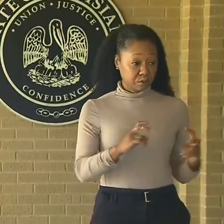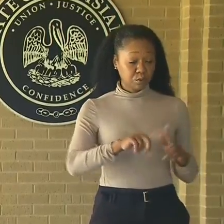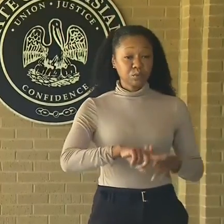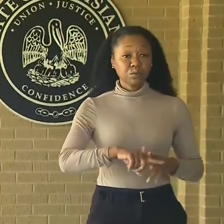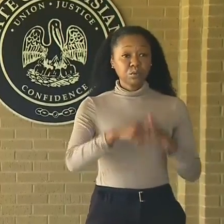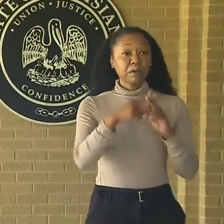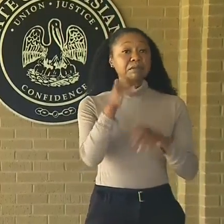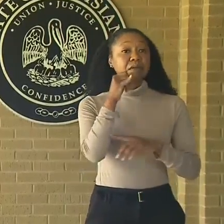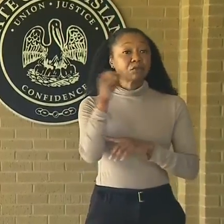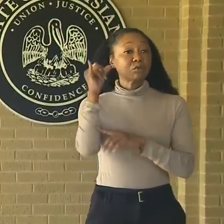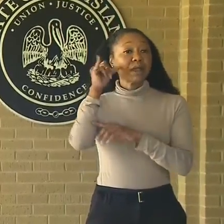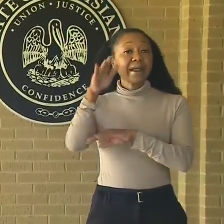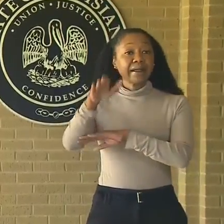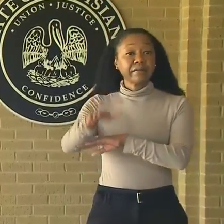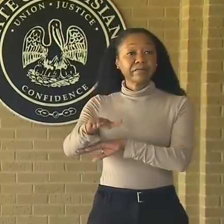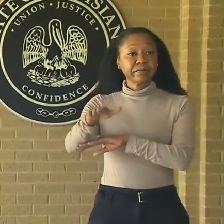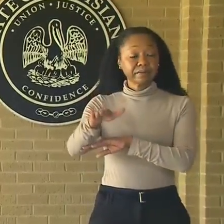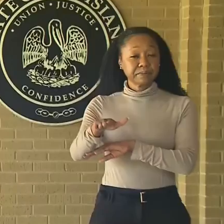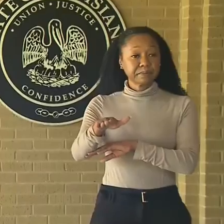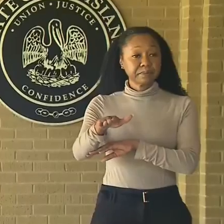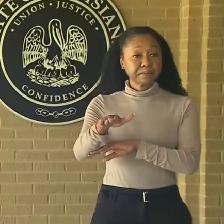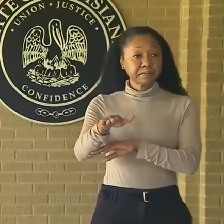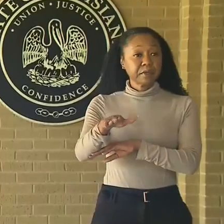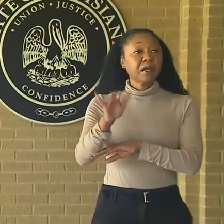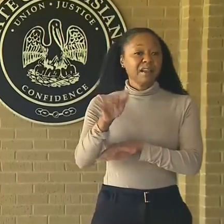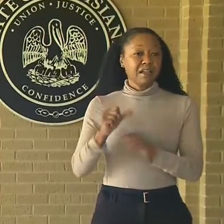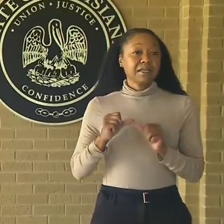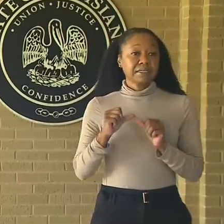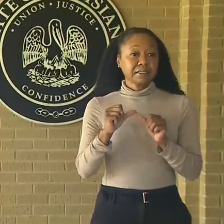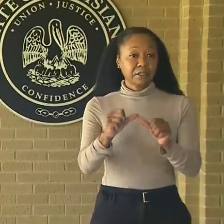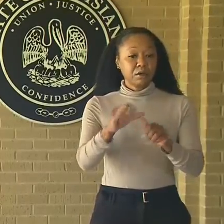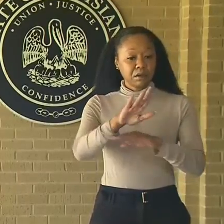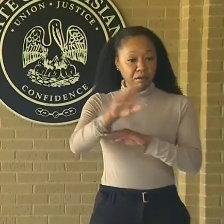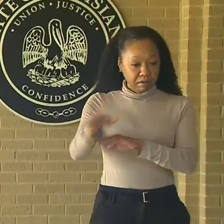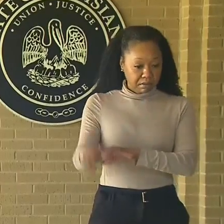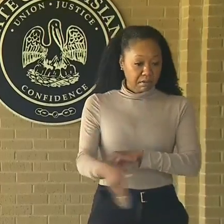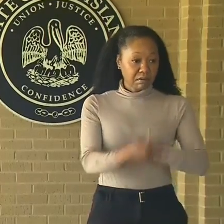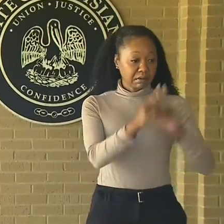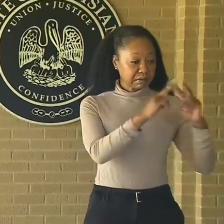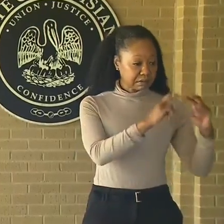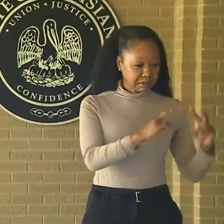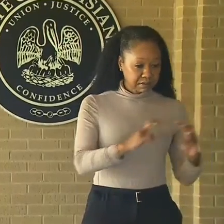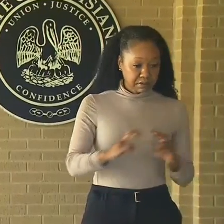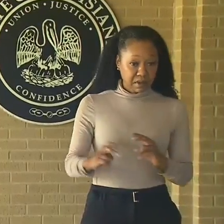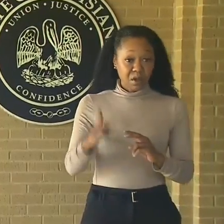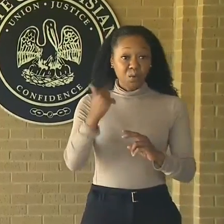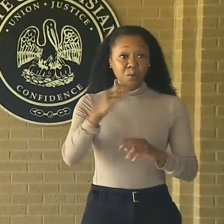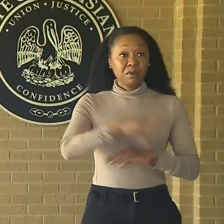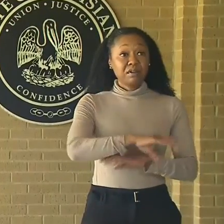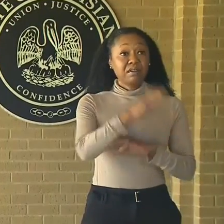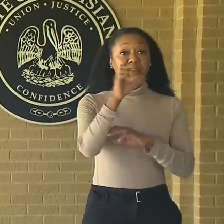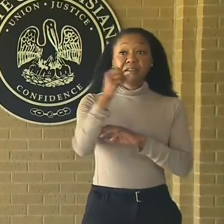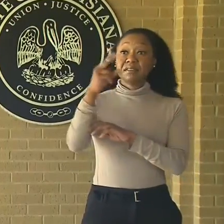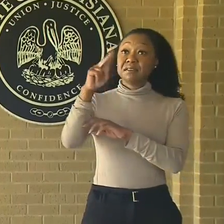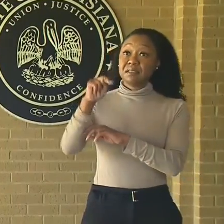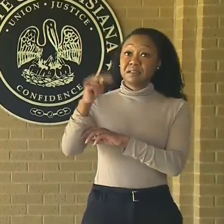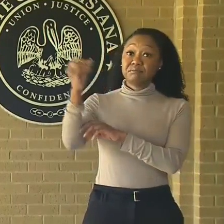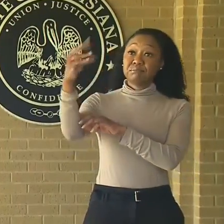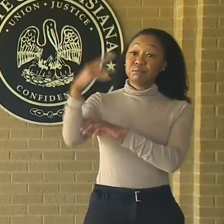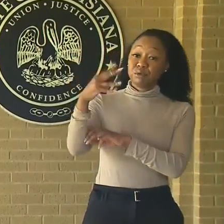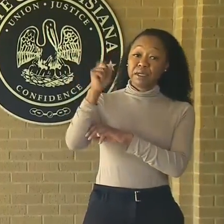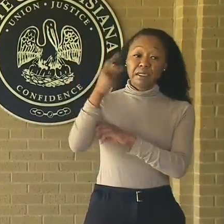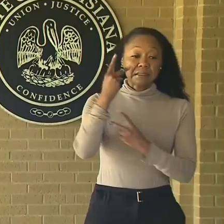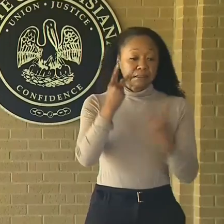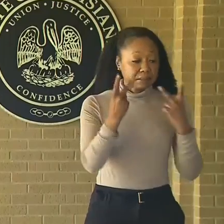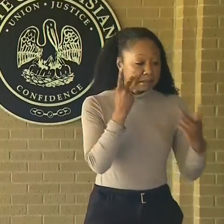started yesterday evening and continued throughout the night, but really it's when the sun comes up and you can see better that you